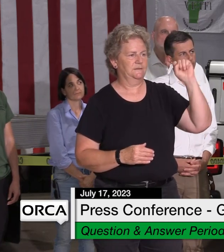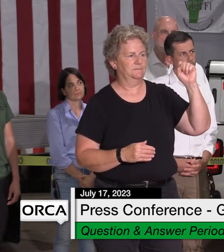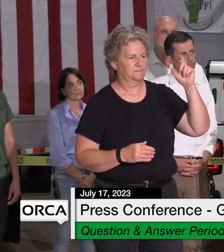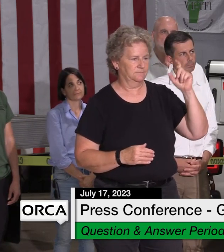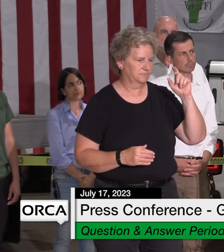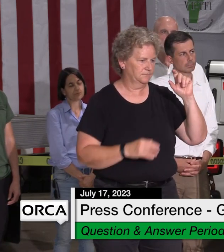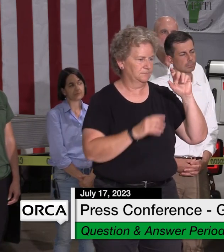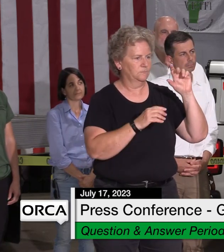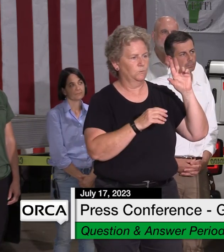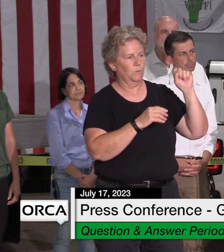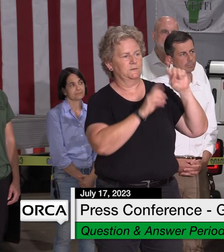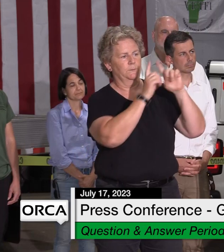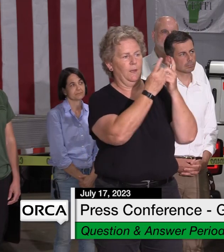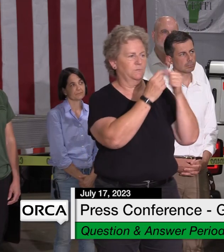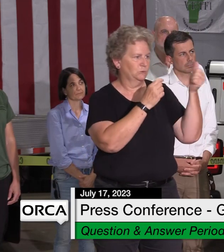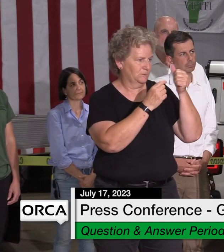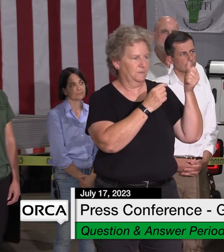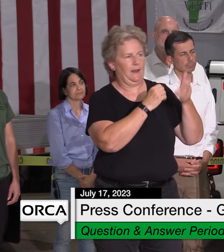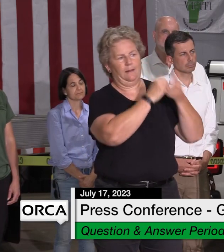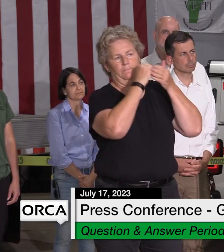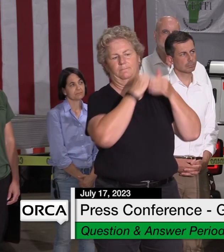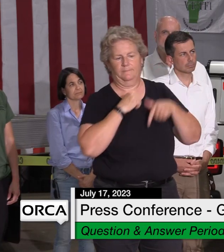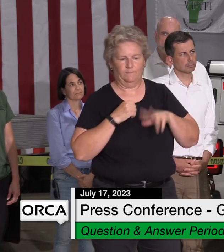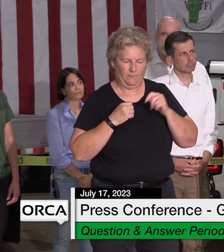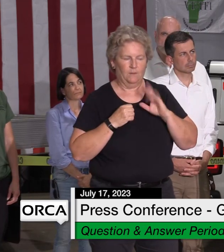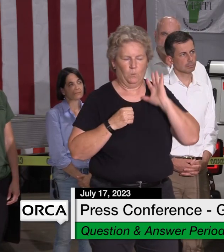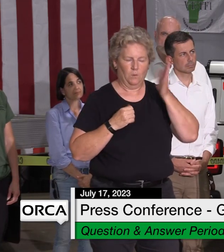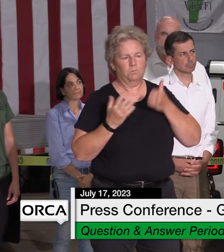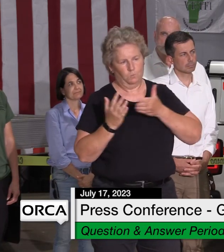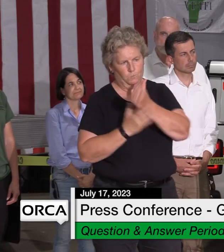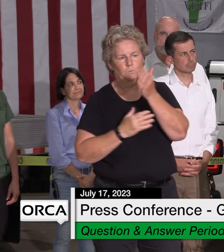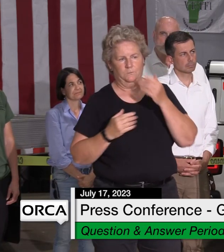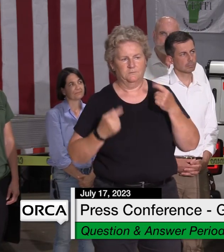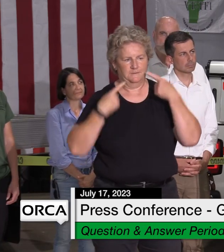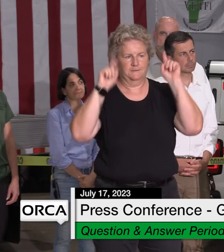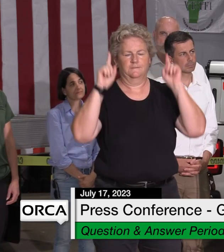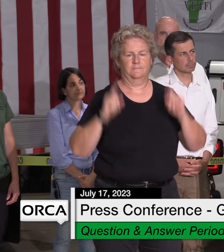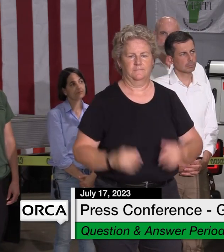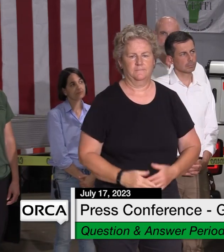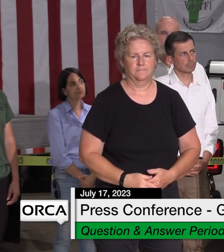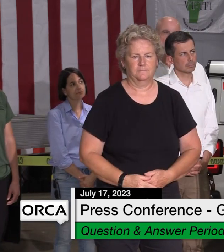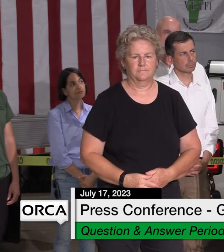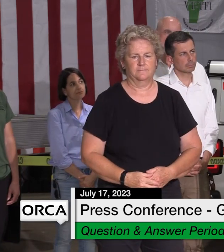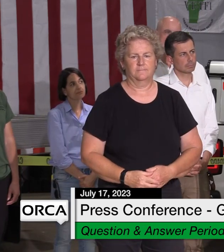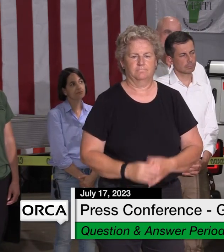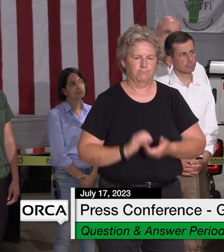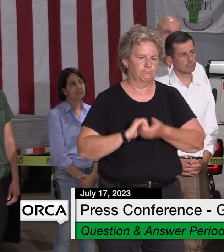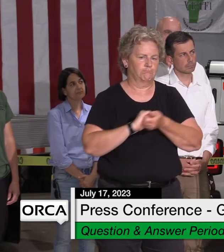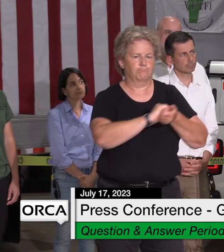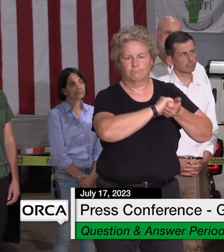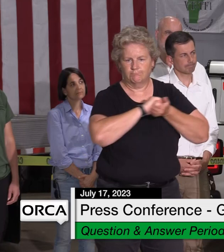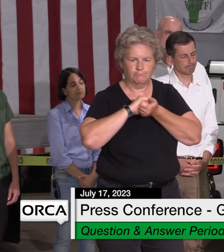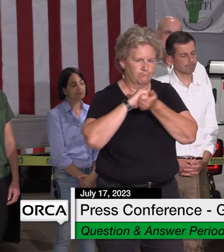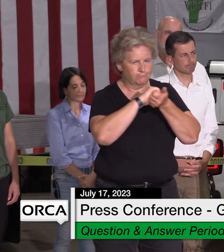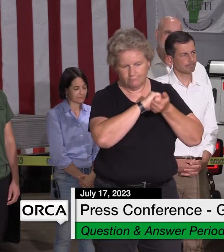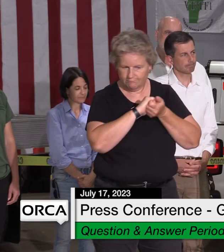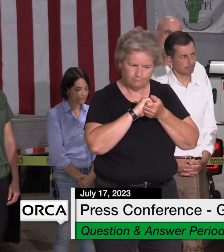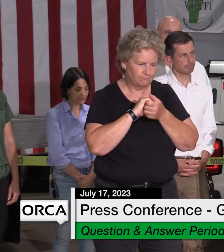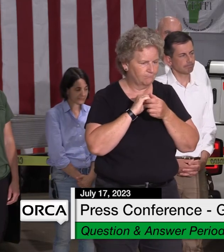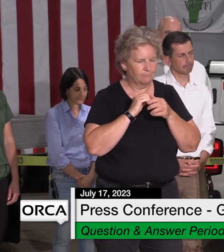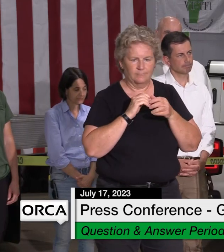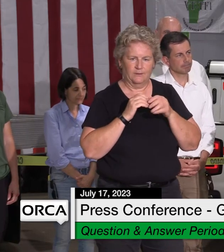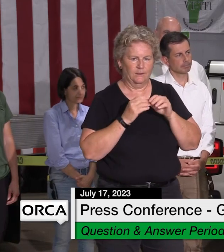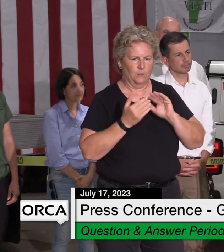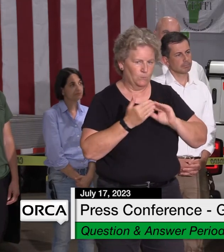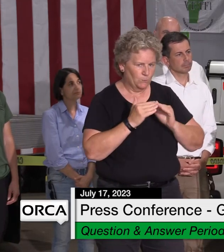cooperative in trying to send the message to us that they're here with us, and they're going to help us see this through. So again, I want to thank you